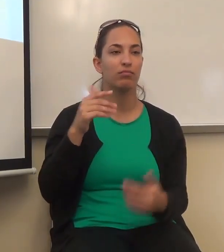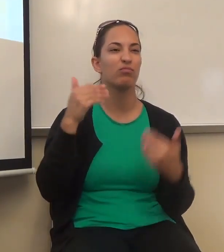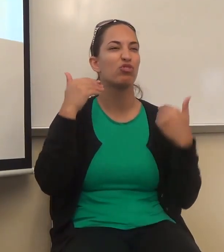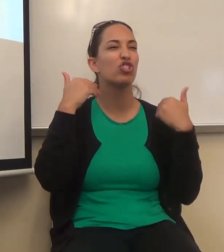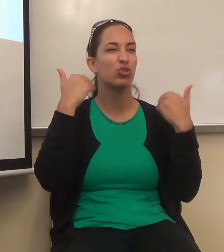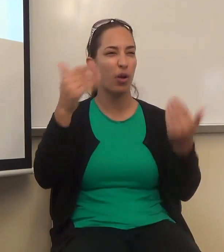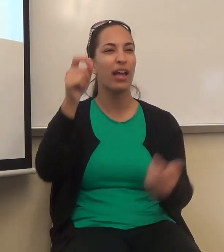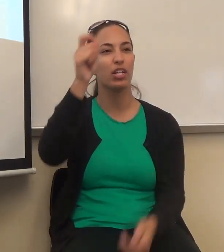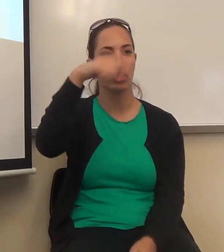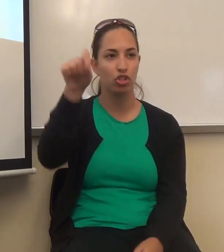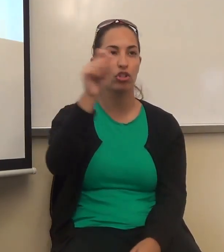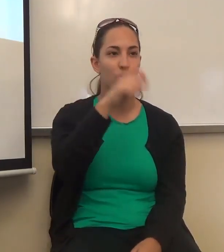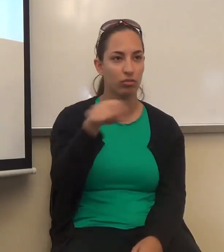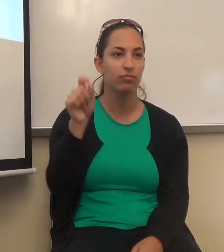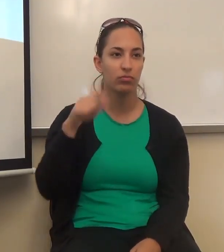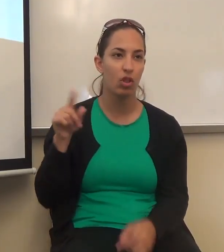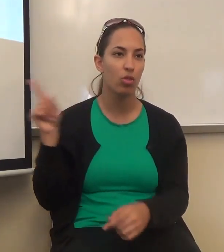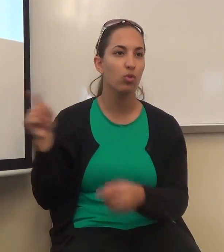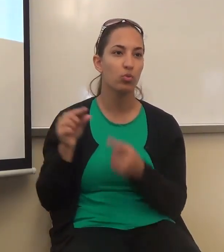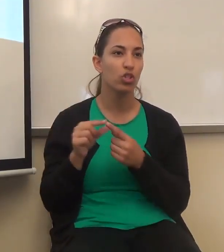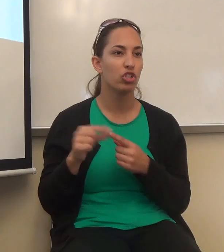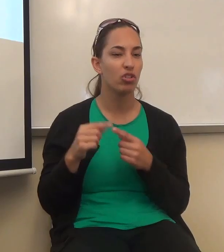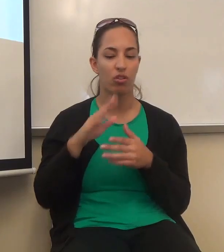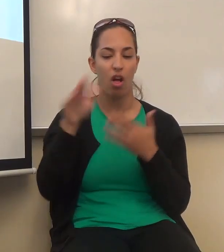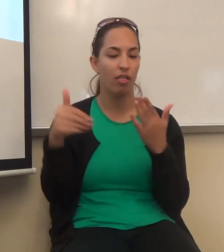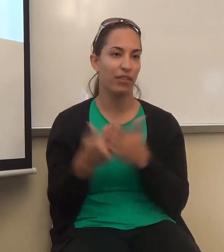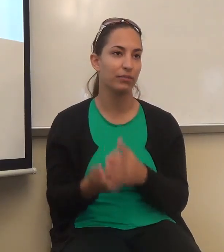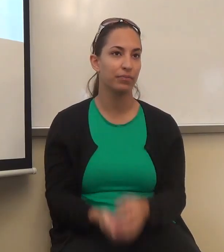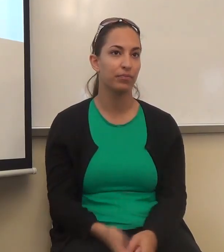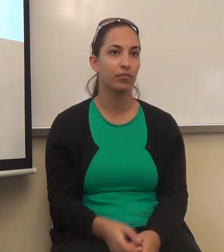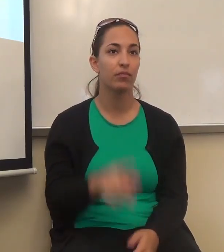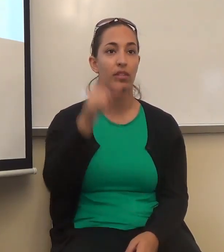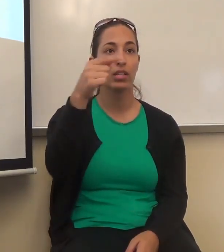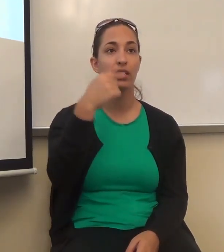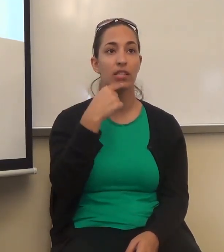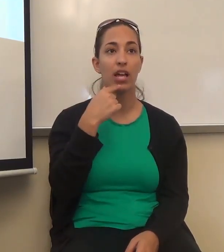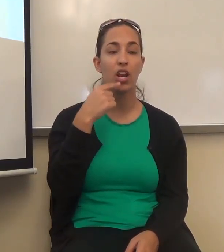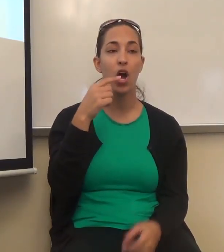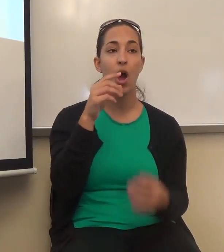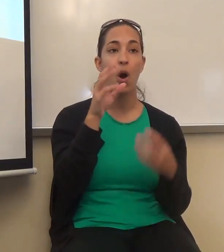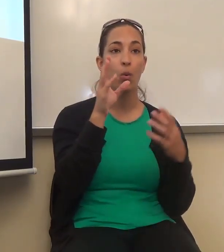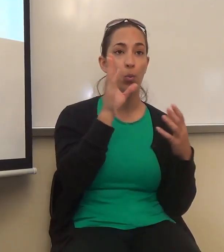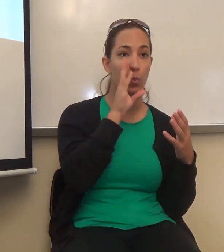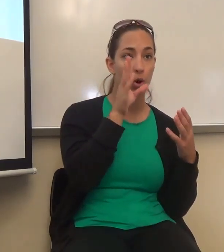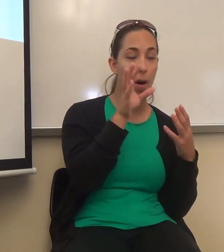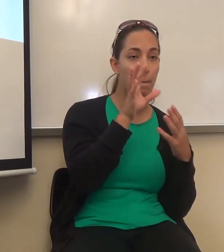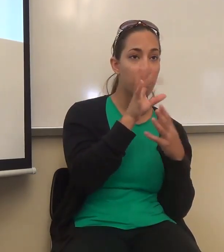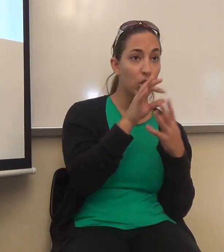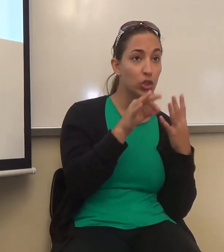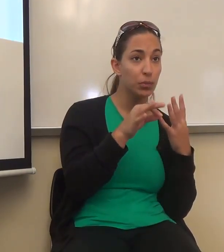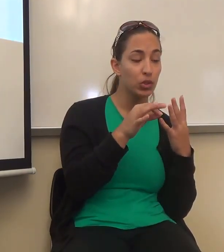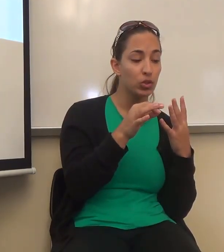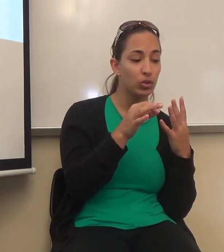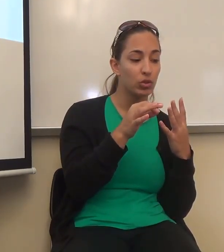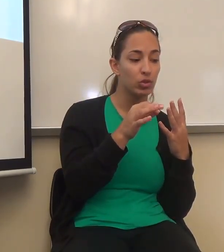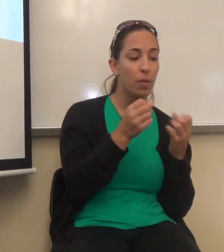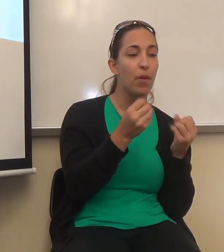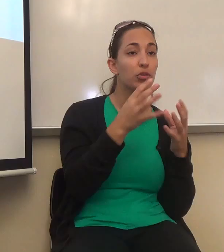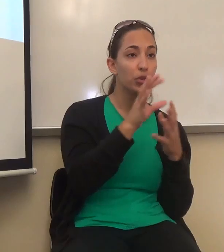going to have everything that was in this class. So there's multiple choice and there's gonna be, so look it up like, how we do. Yeah,